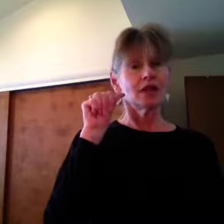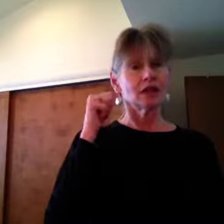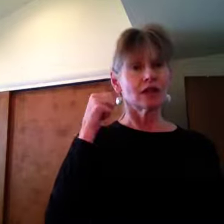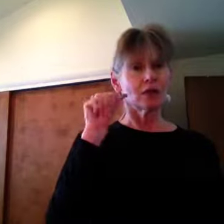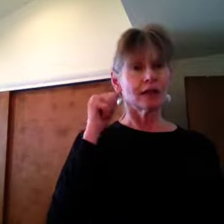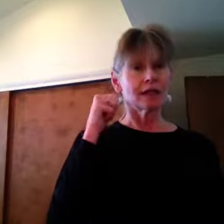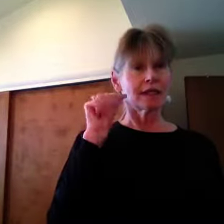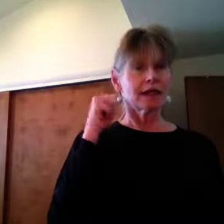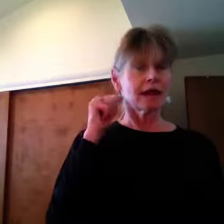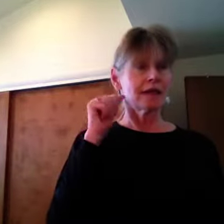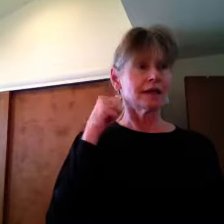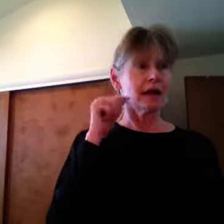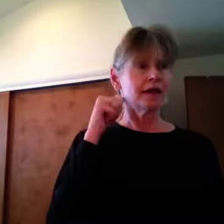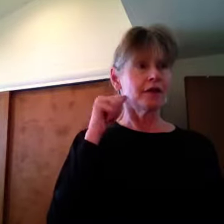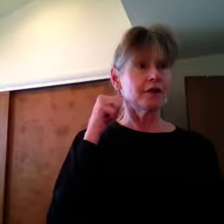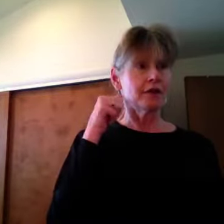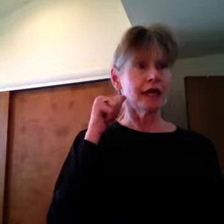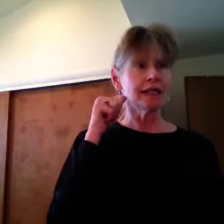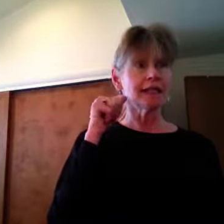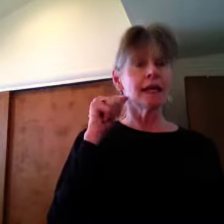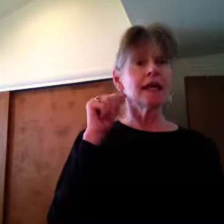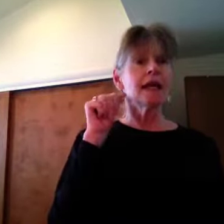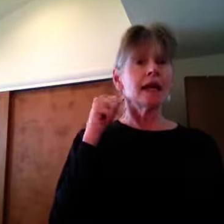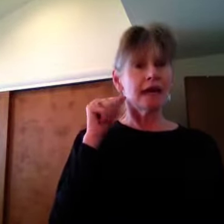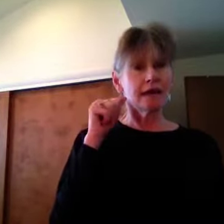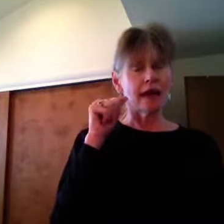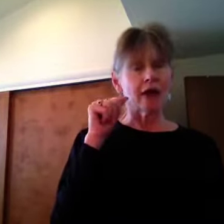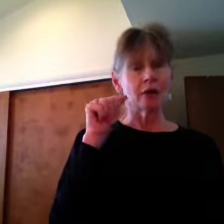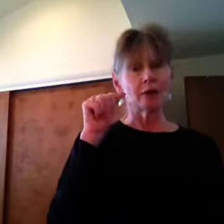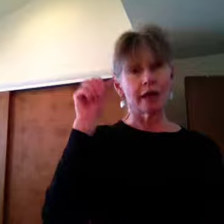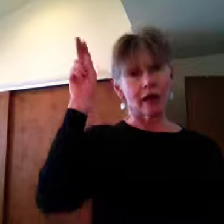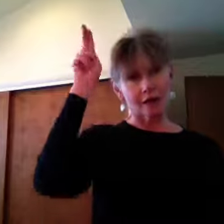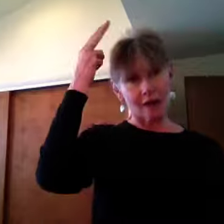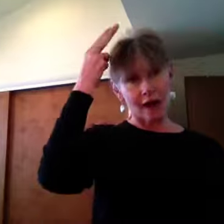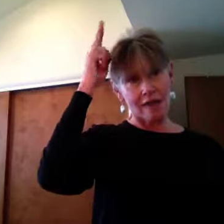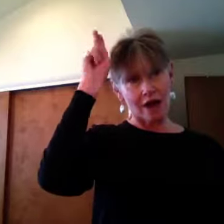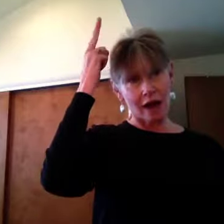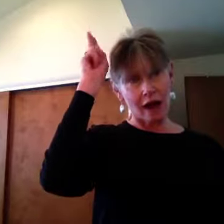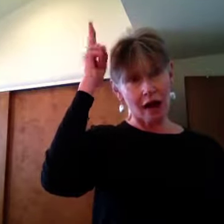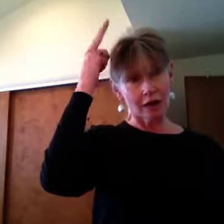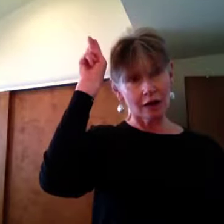just twists at the side of your face. And in that group we also have uncle